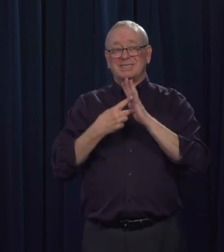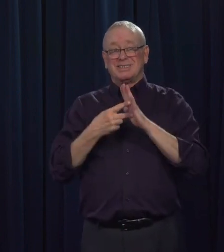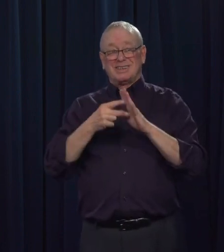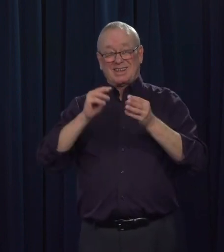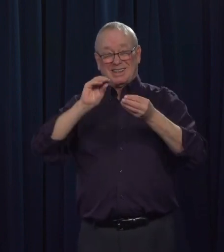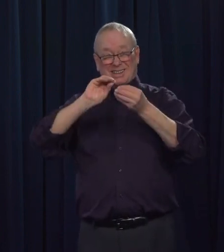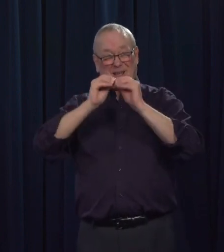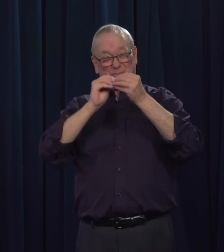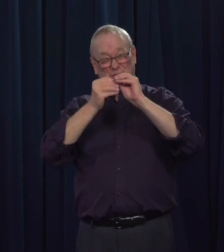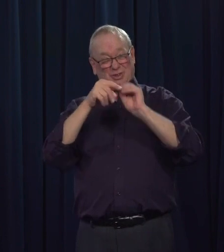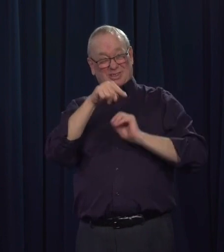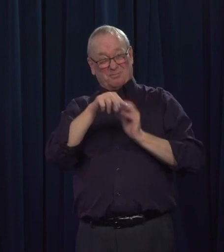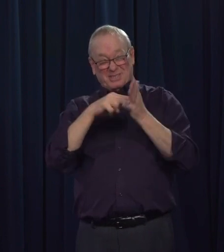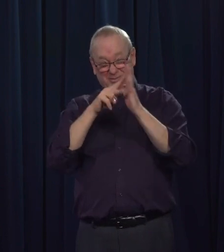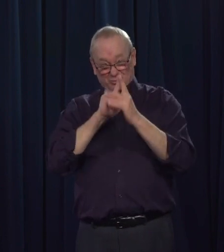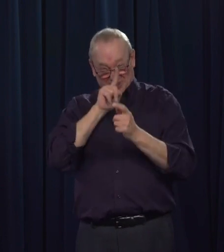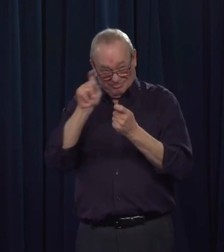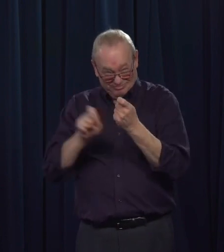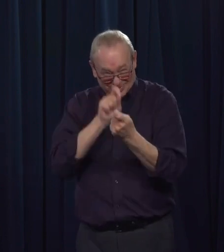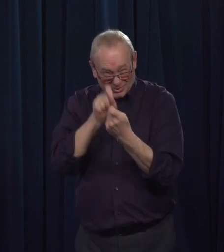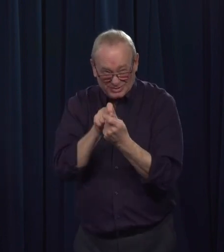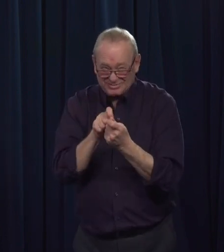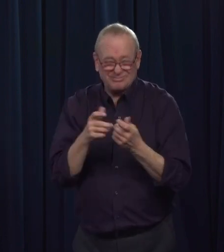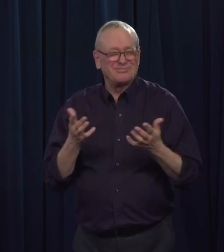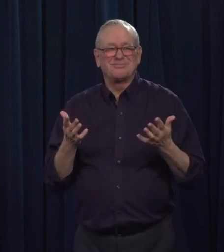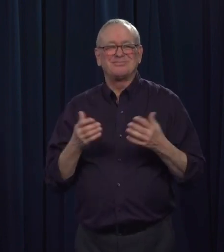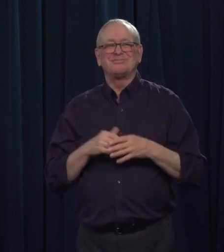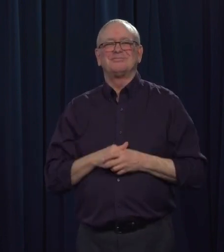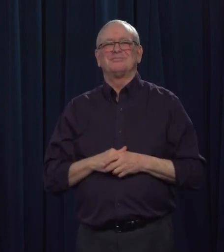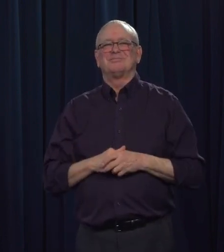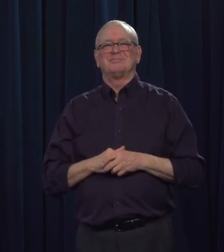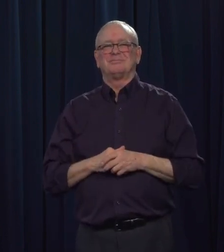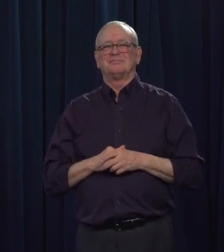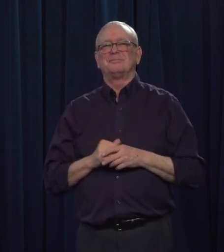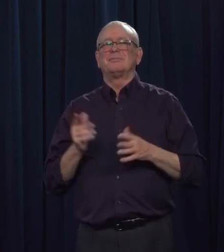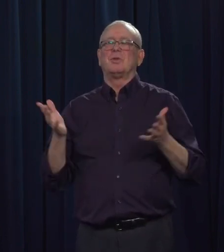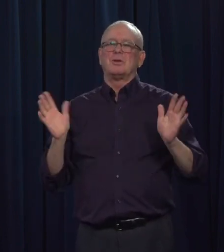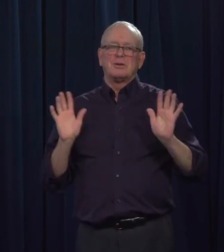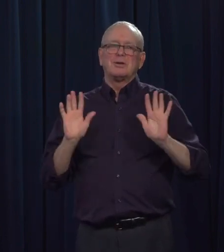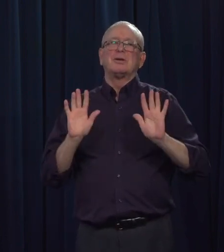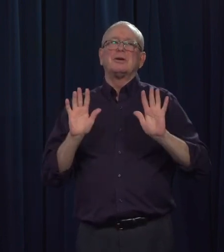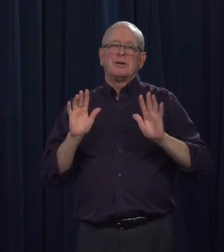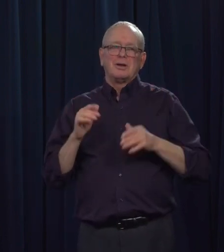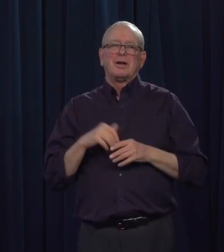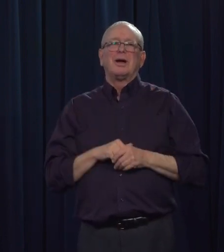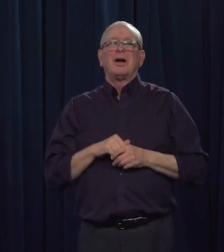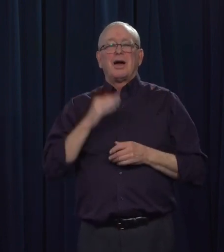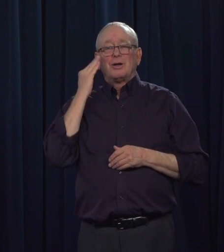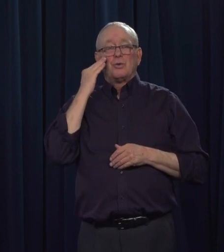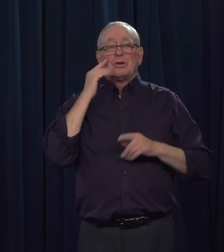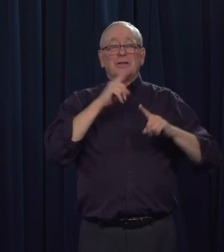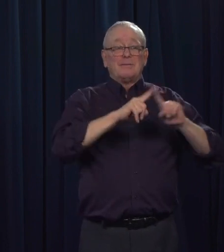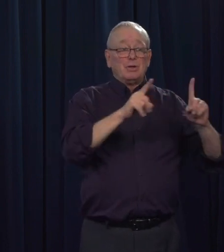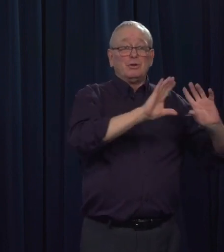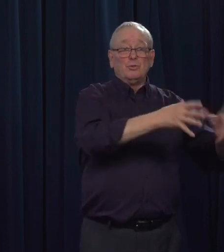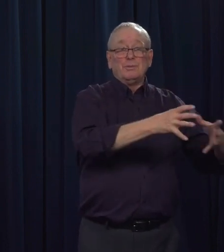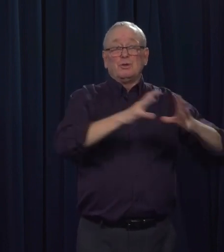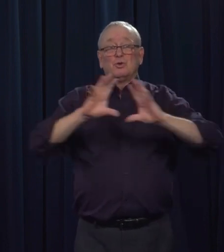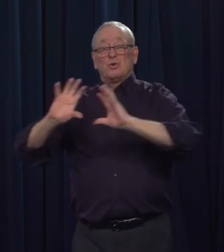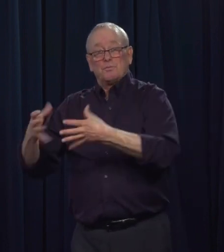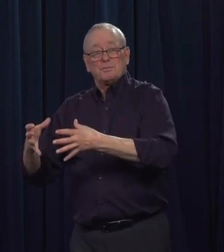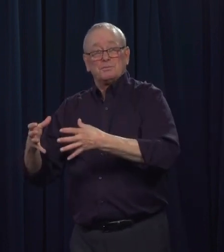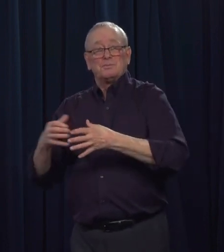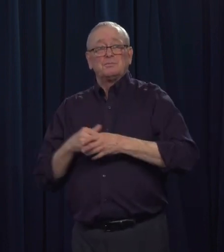those who are coming from outside the country who may have been infected and then bringing infection into the province with them. And we need to use not